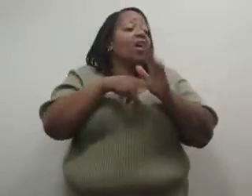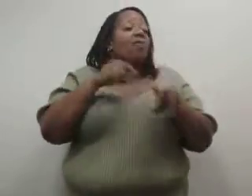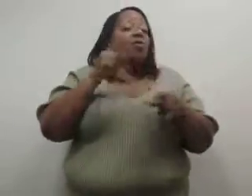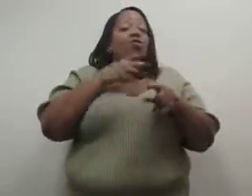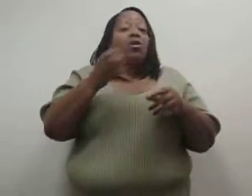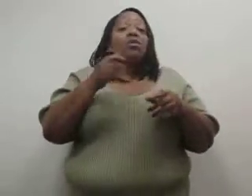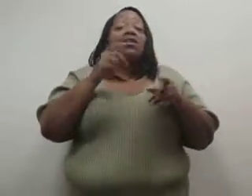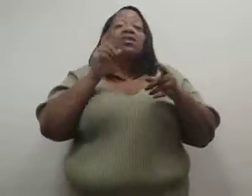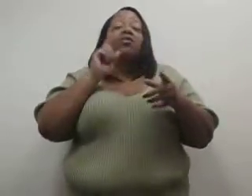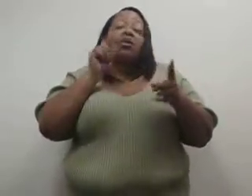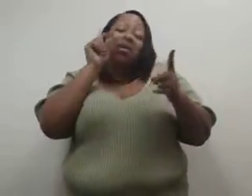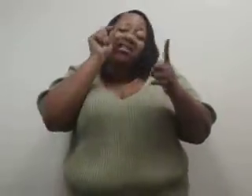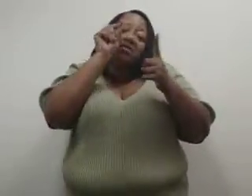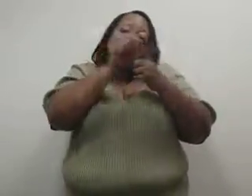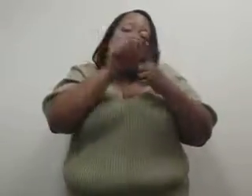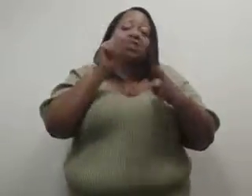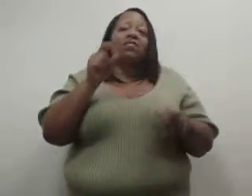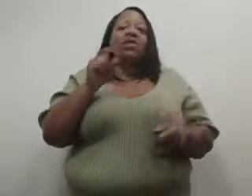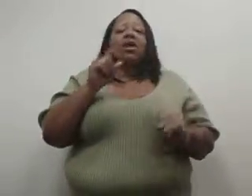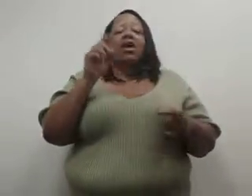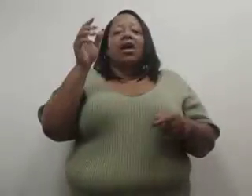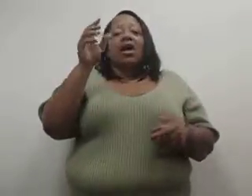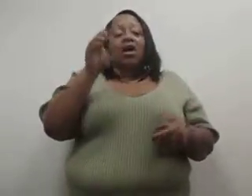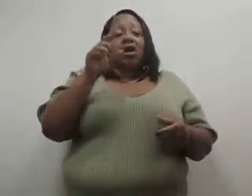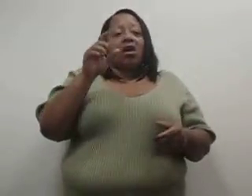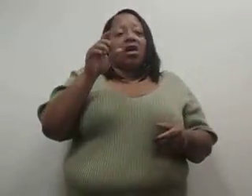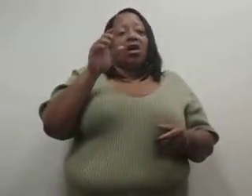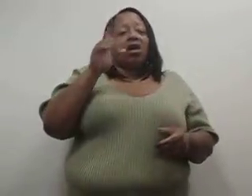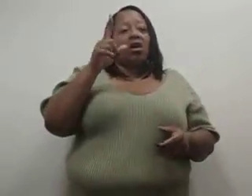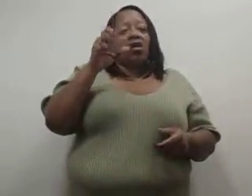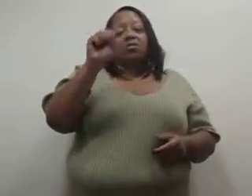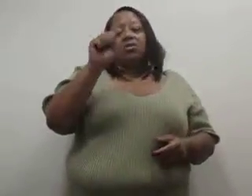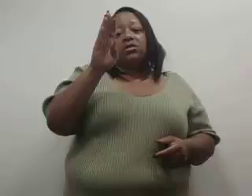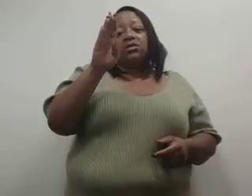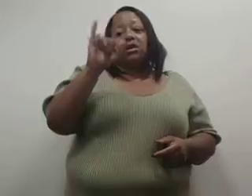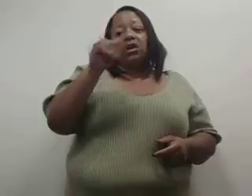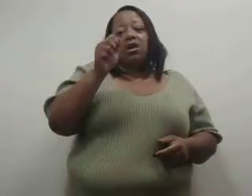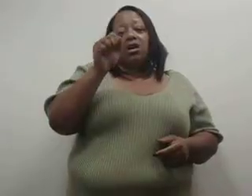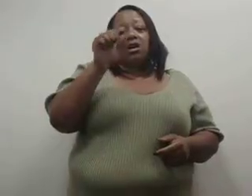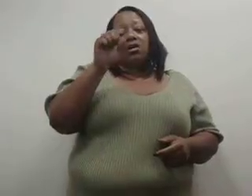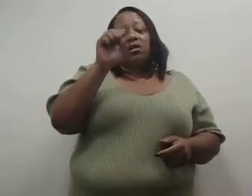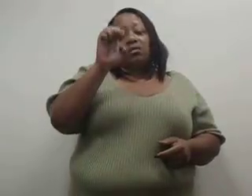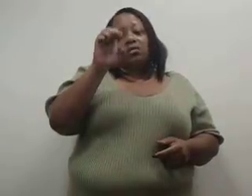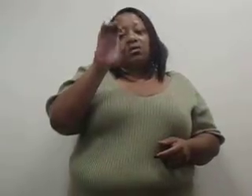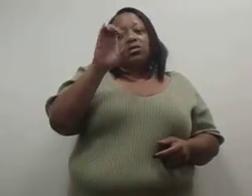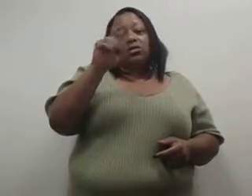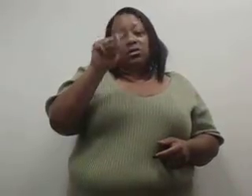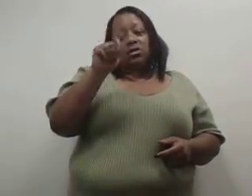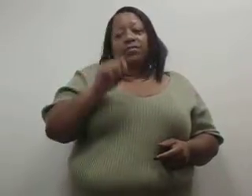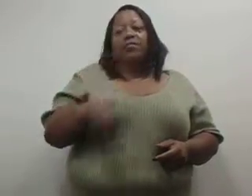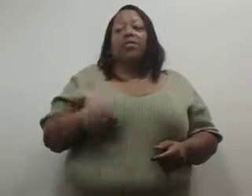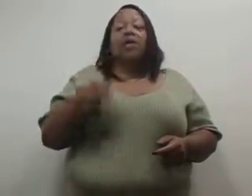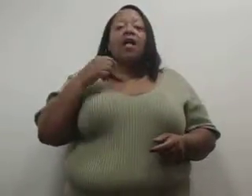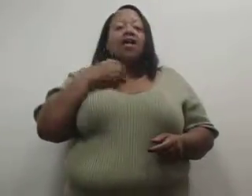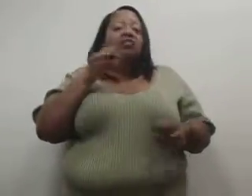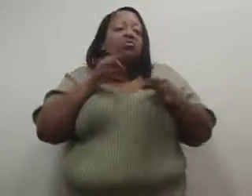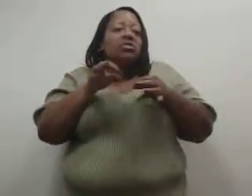content area. And I'm going to use two examples to really illustrate how you could do this on very different levels. First of all, I teach